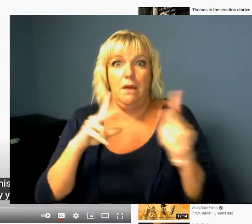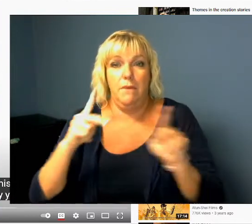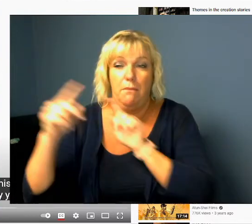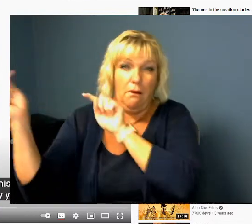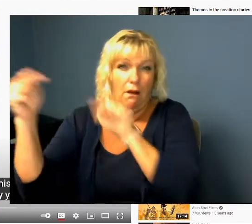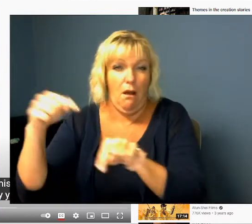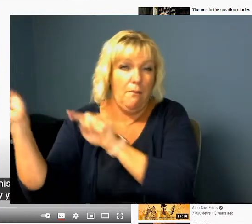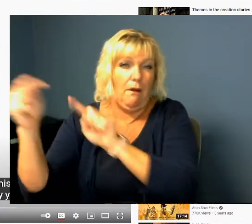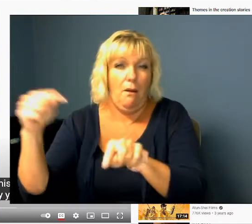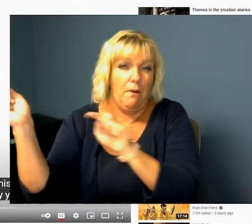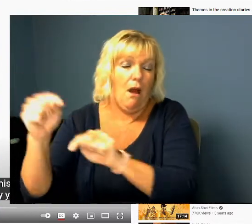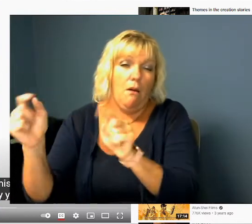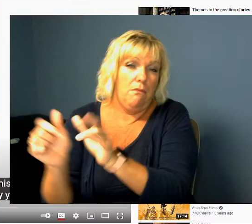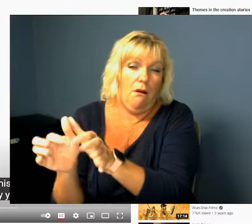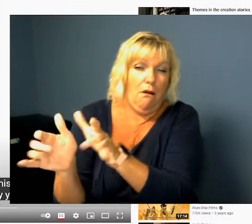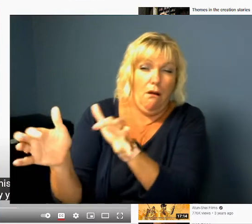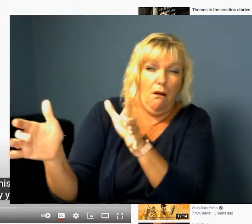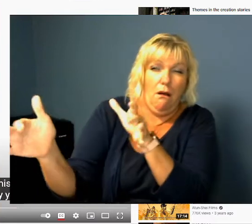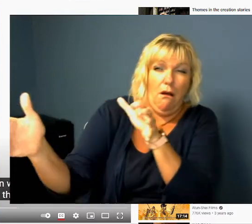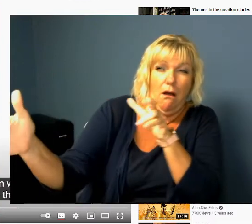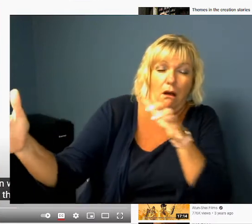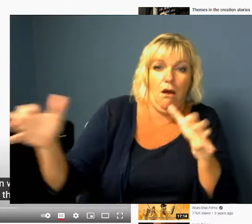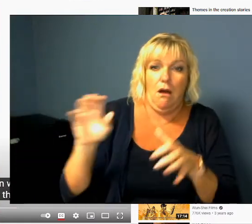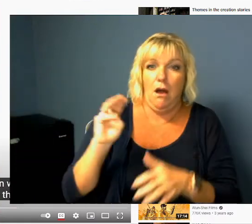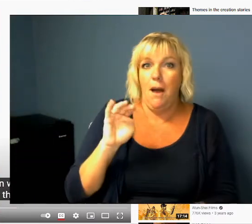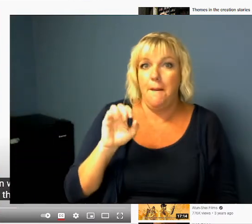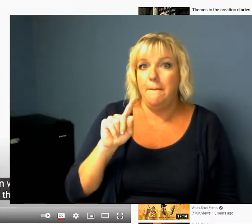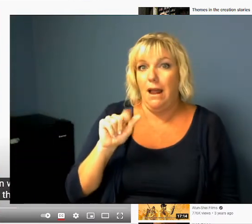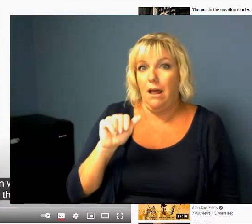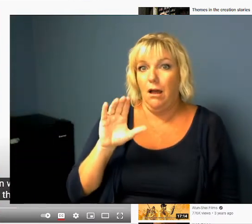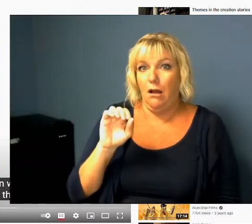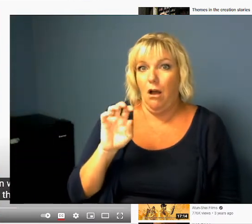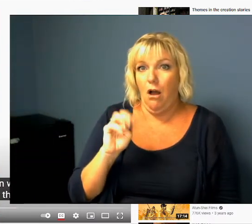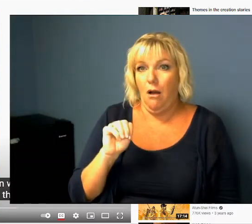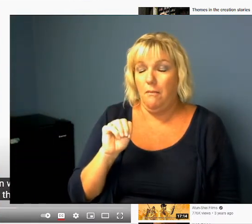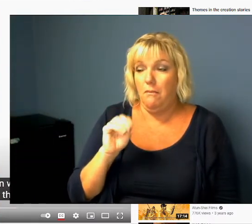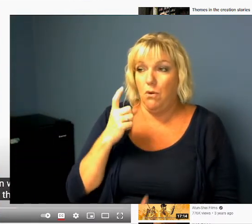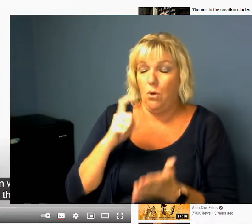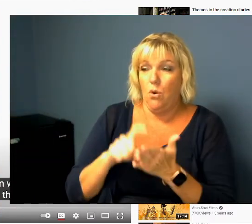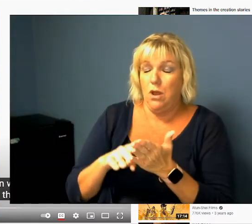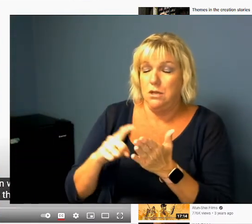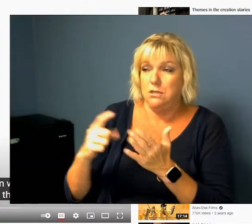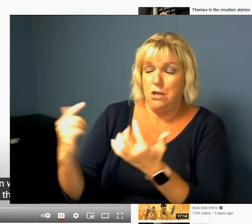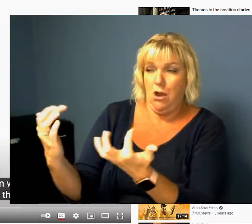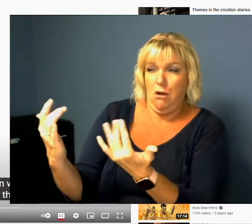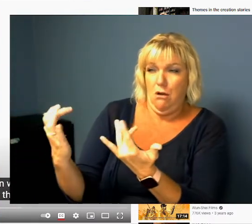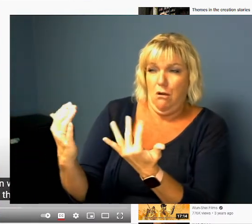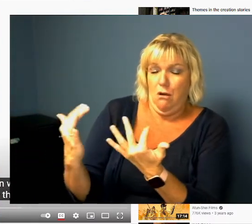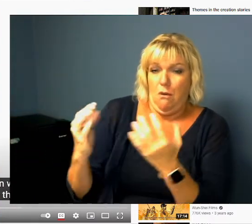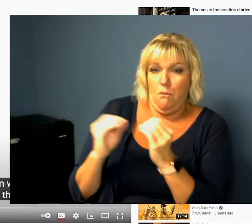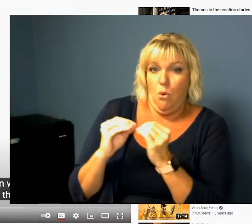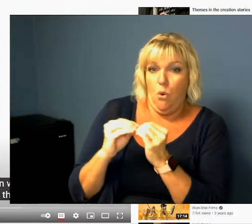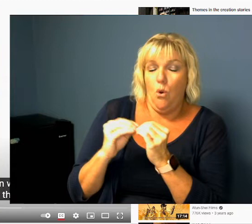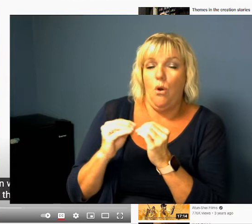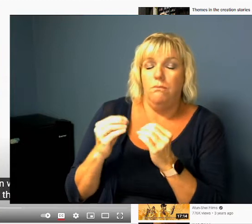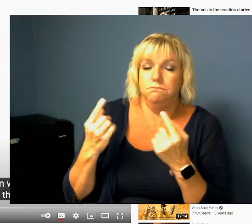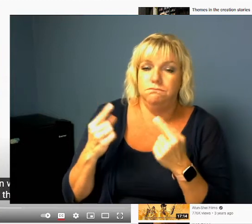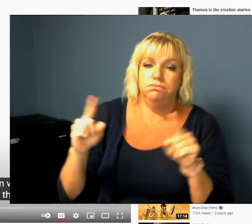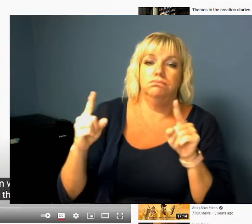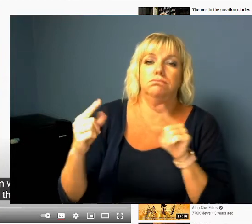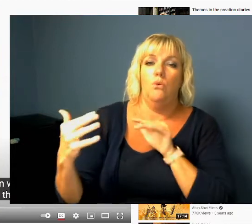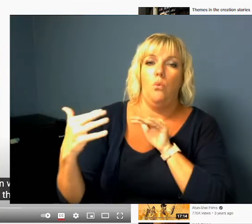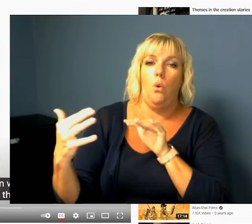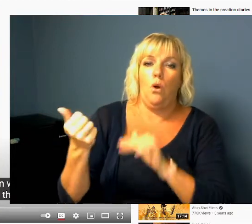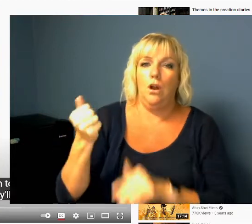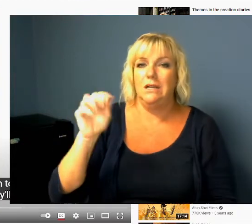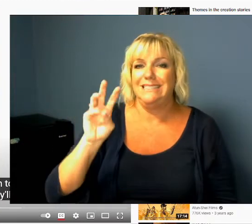into Metacom's territory, you get intermittent skirmishes, and then war will break out in 1675.